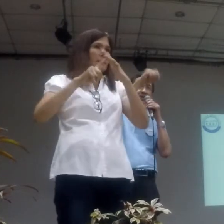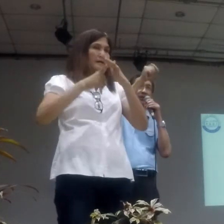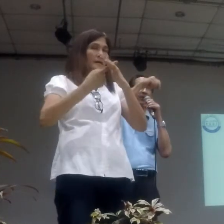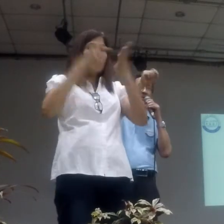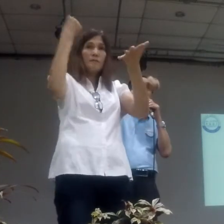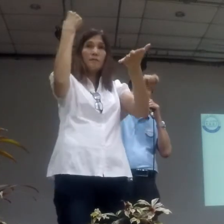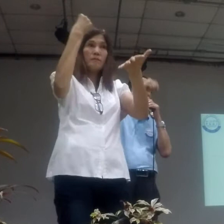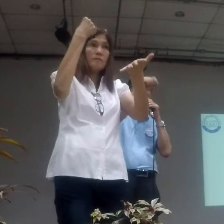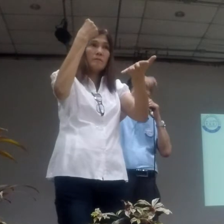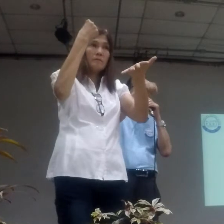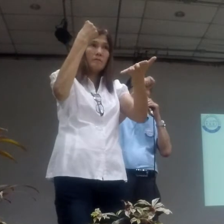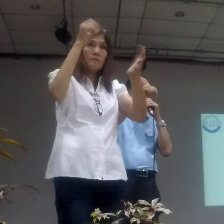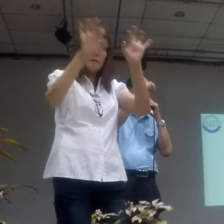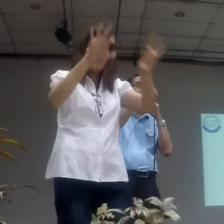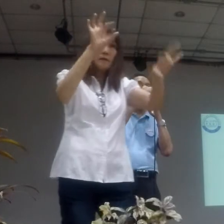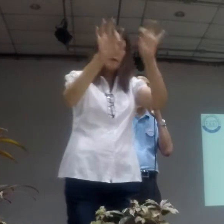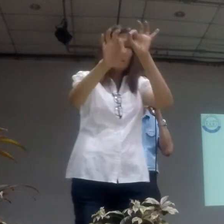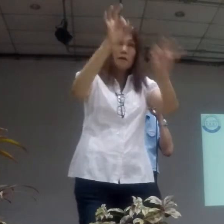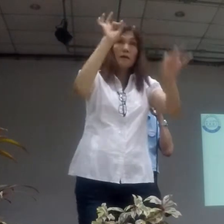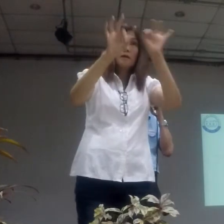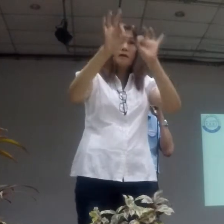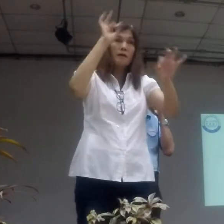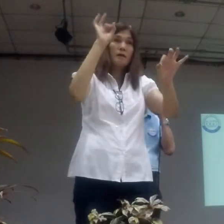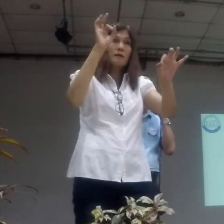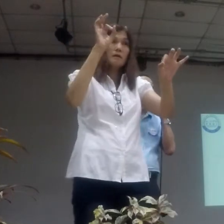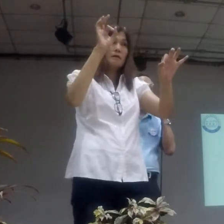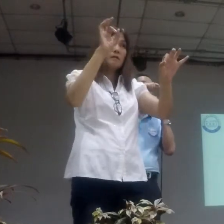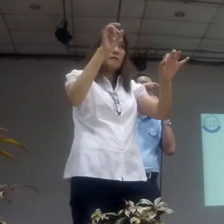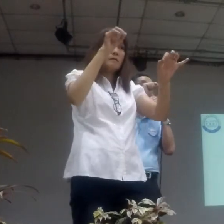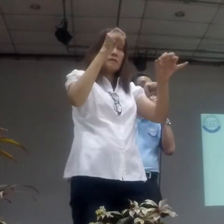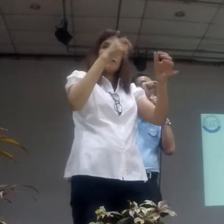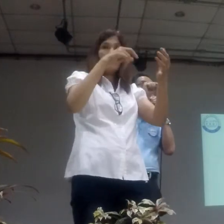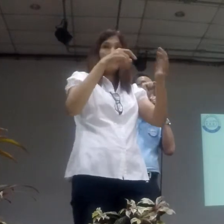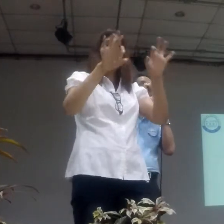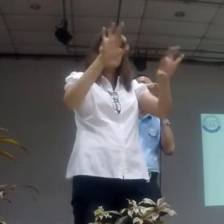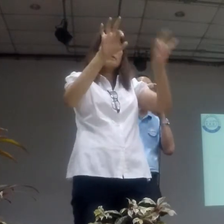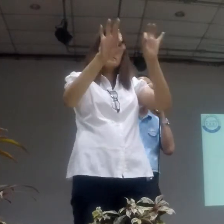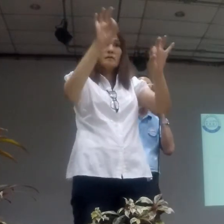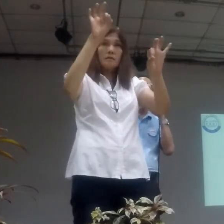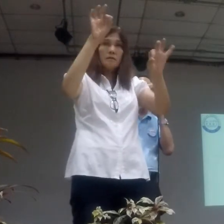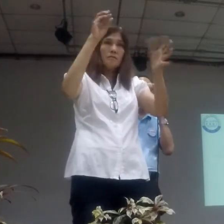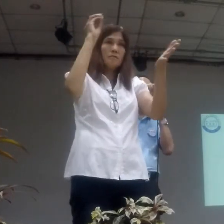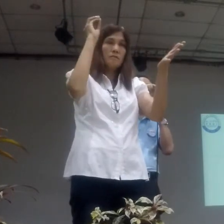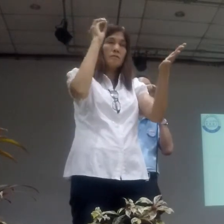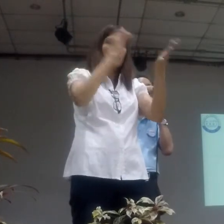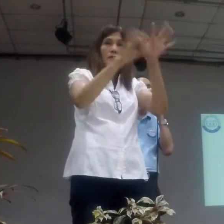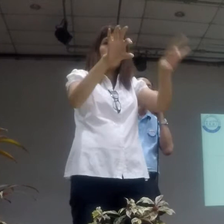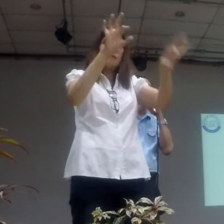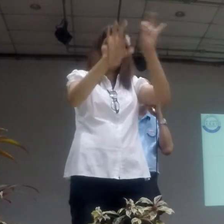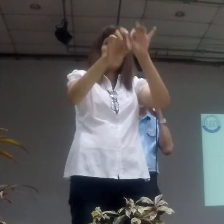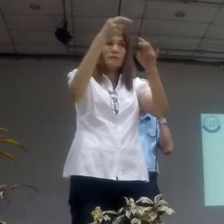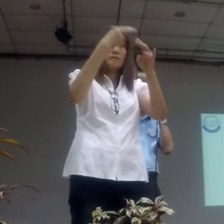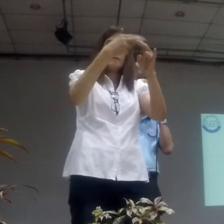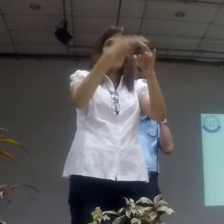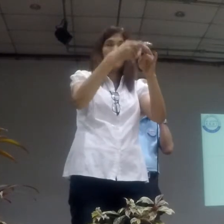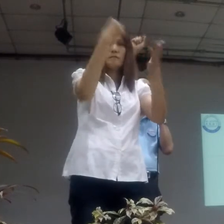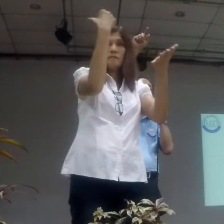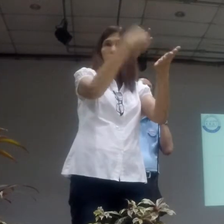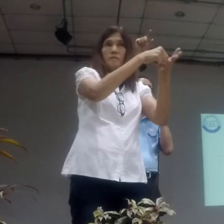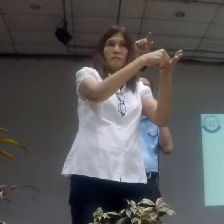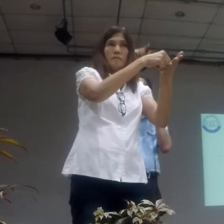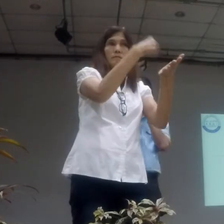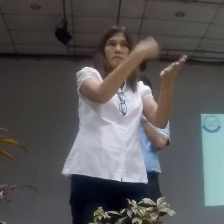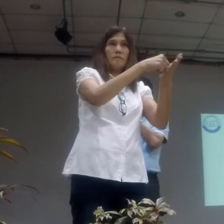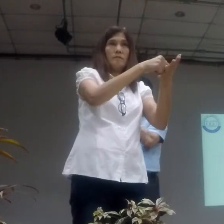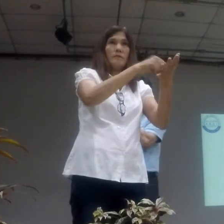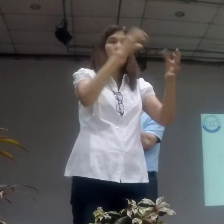putting your, selecting your elect, choosing your nominees, and then you will go to